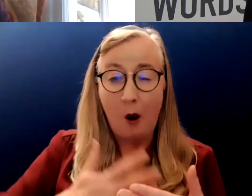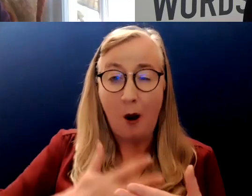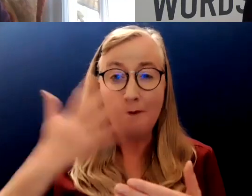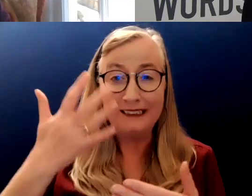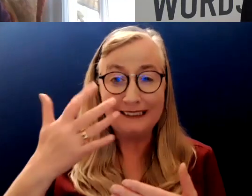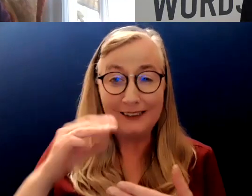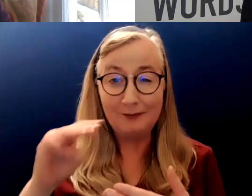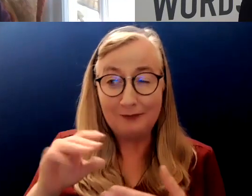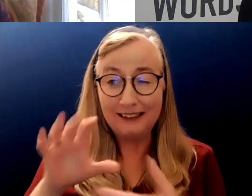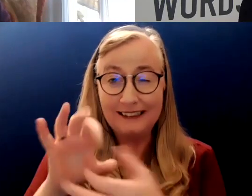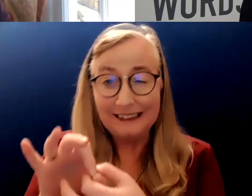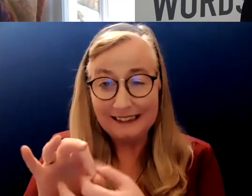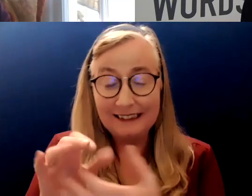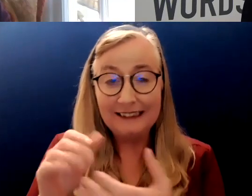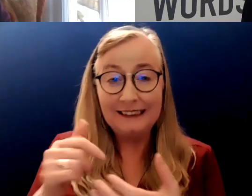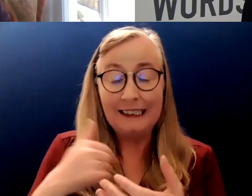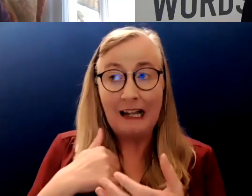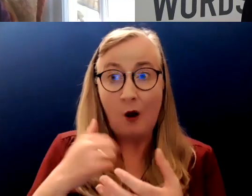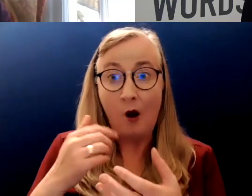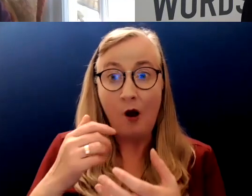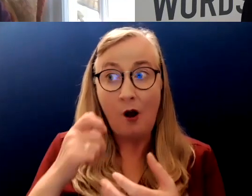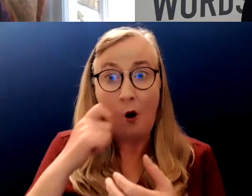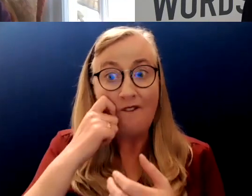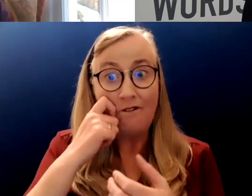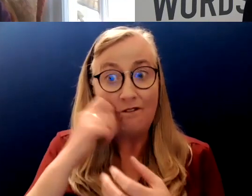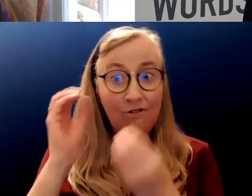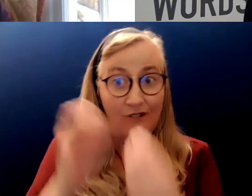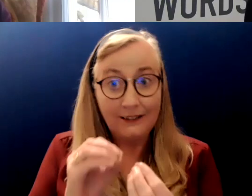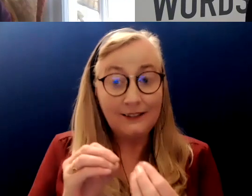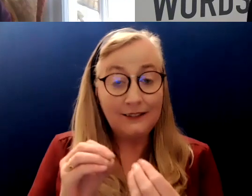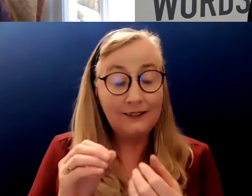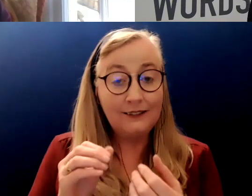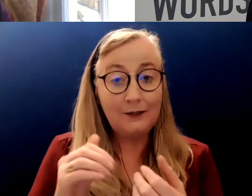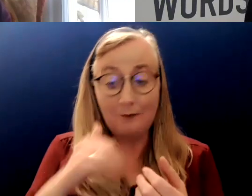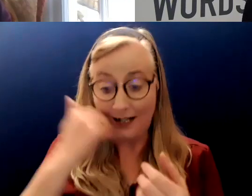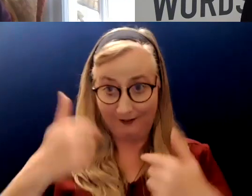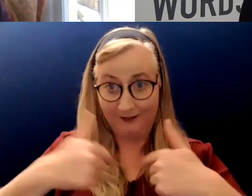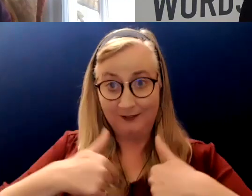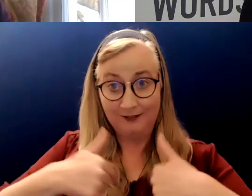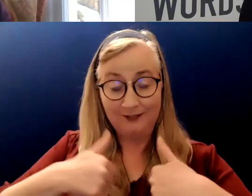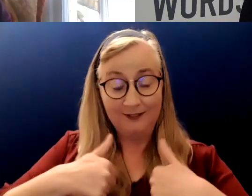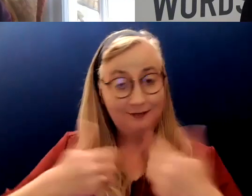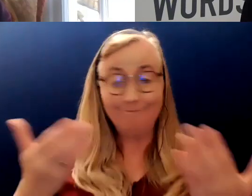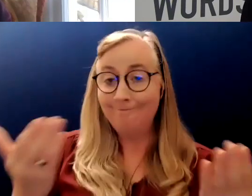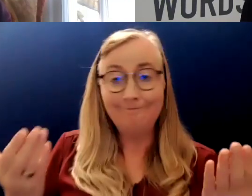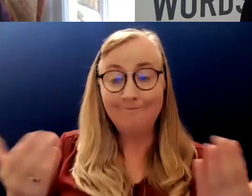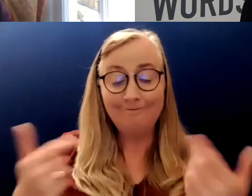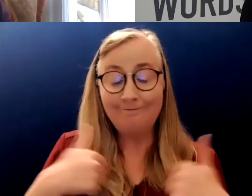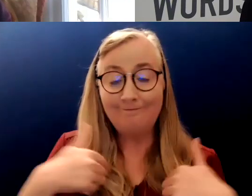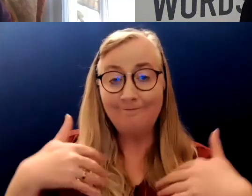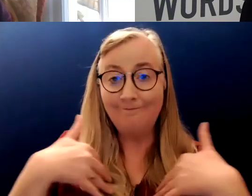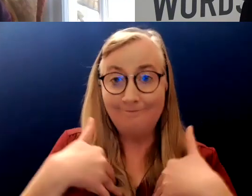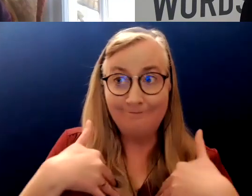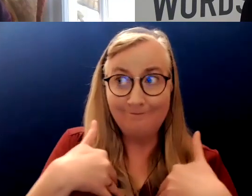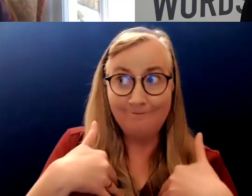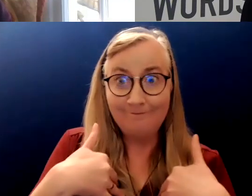we cause offense because we are so concerned that we're going to make a